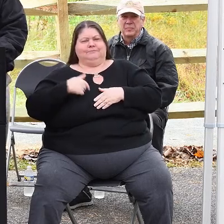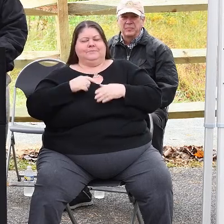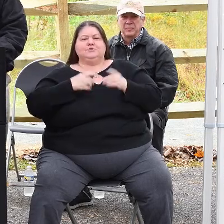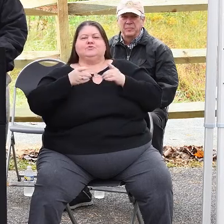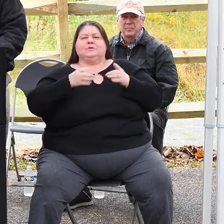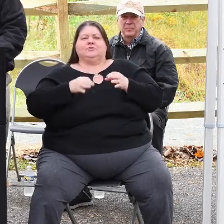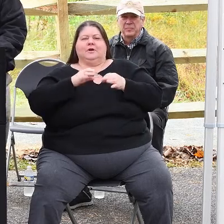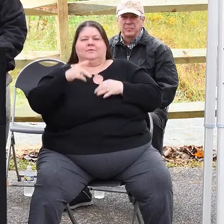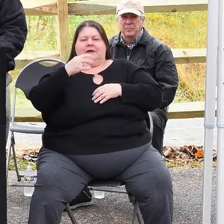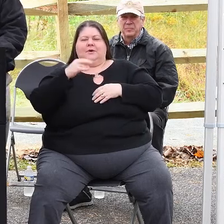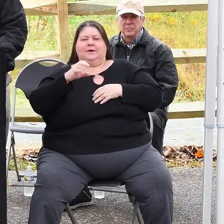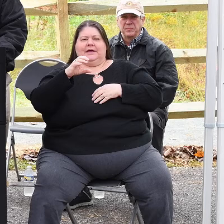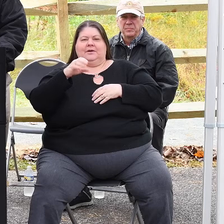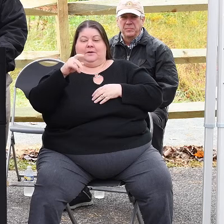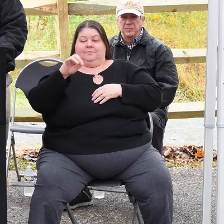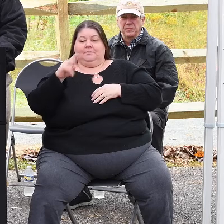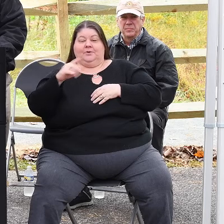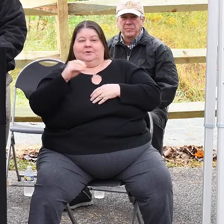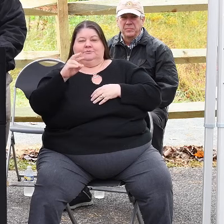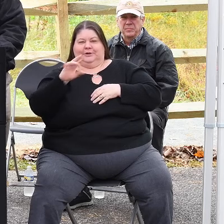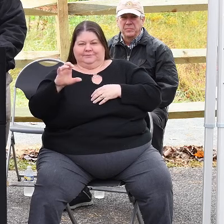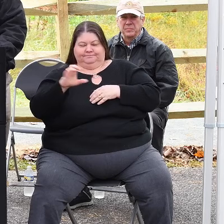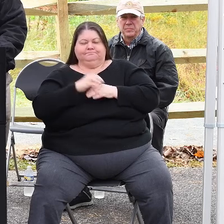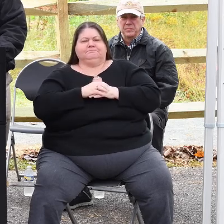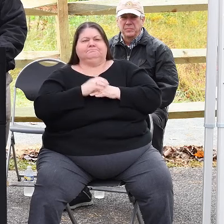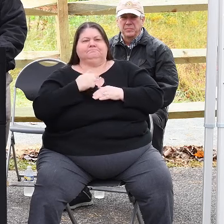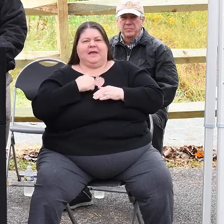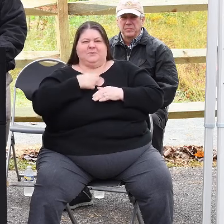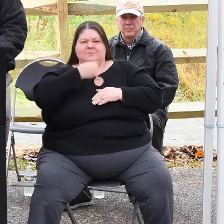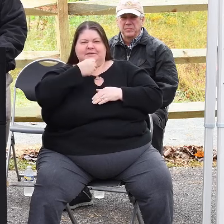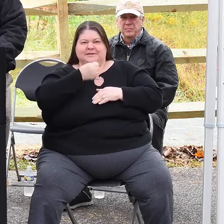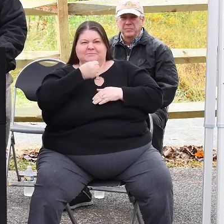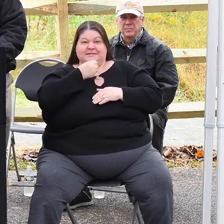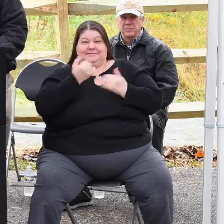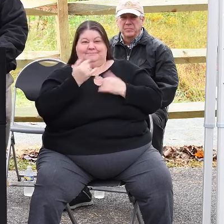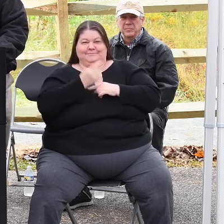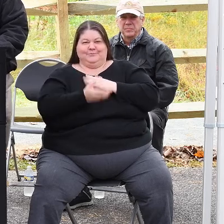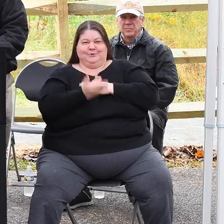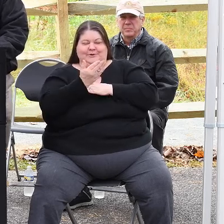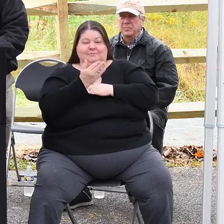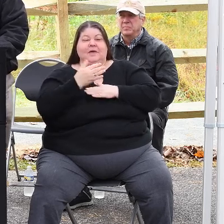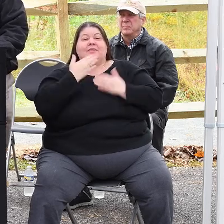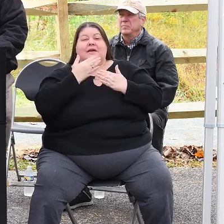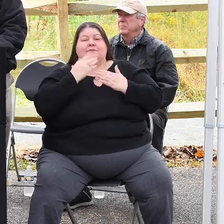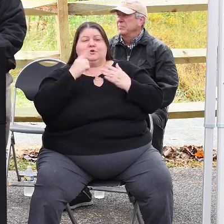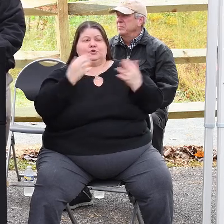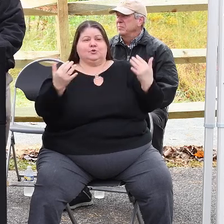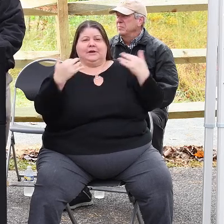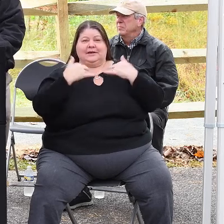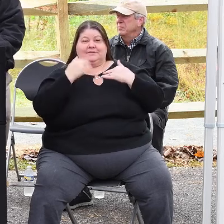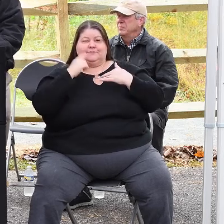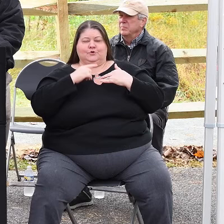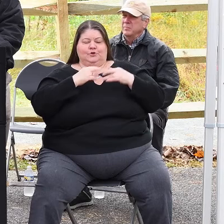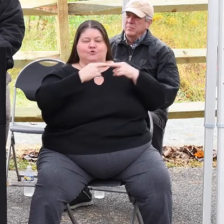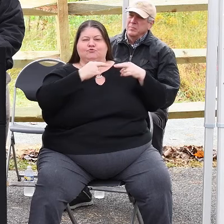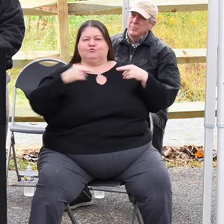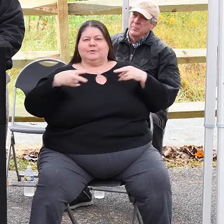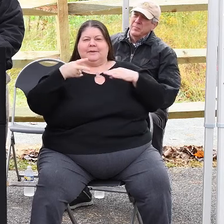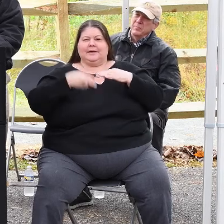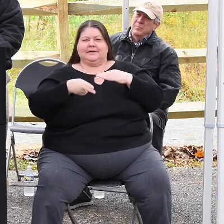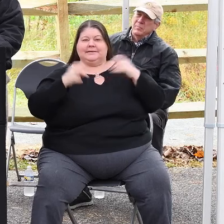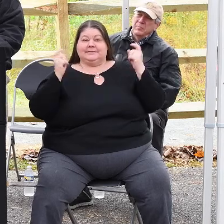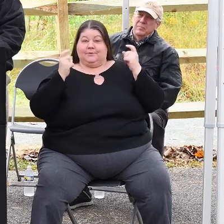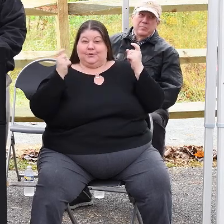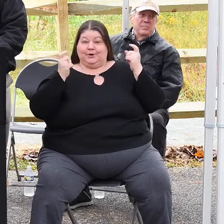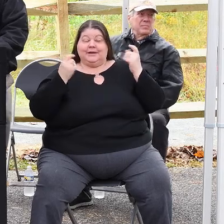Department of Recreation and Parks, and I'll be your MC this morning. Thank you for joining us this morning for this ribbon cutting ceremony. I would now like to welcome our